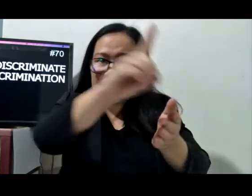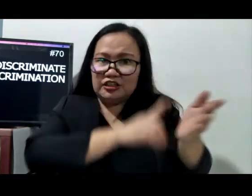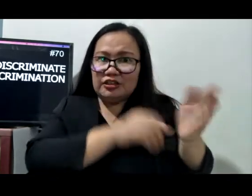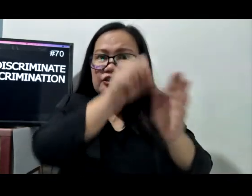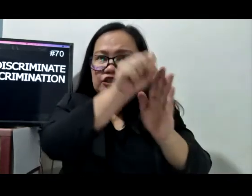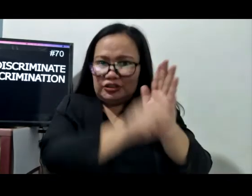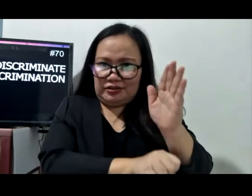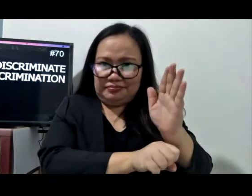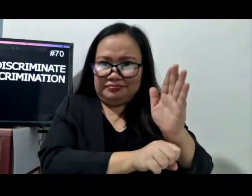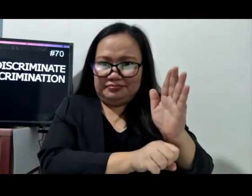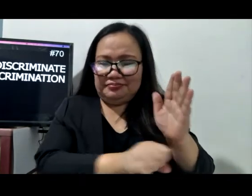discrimination.